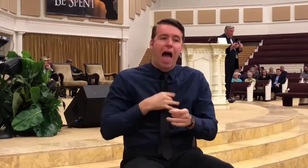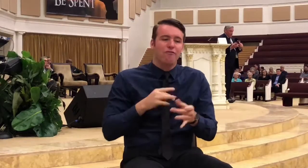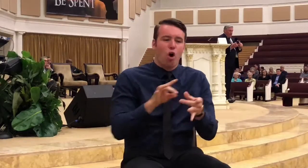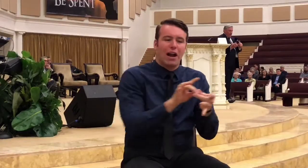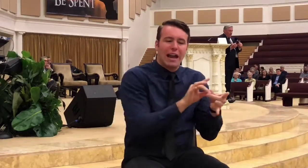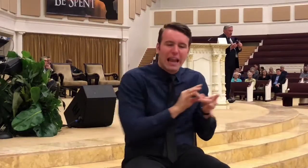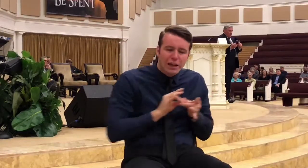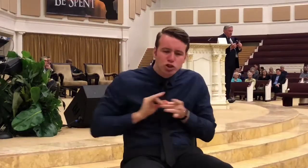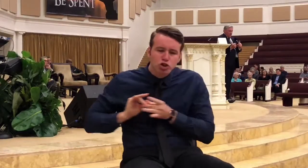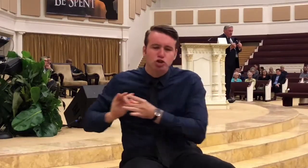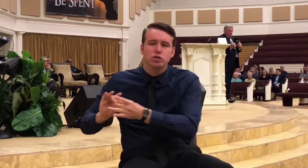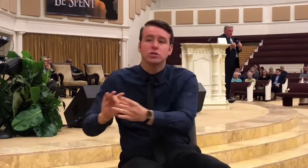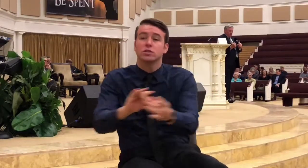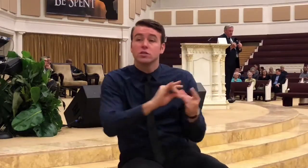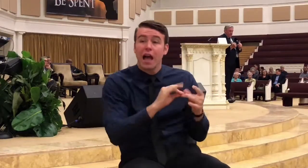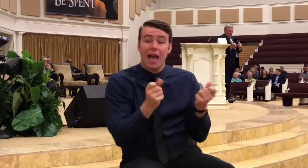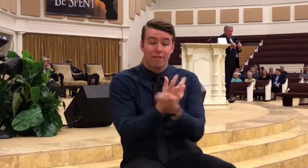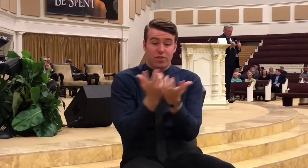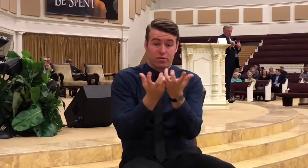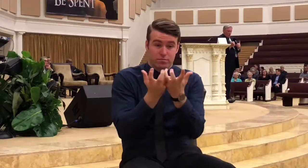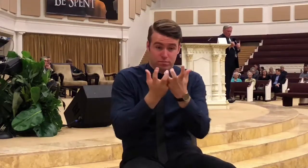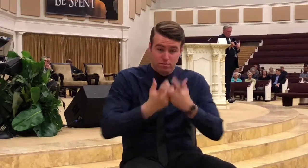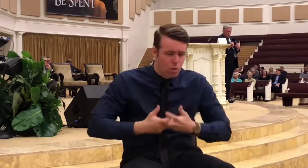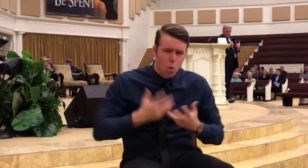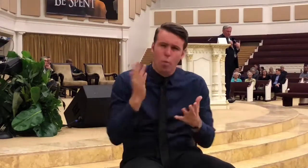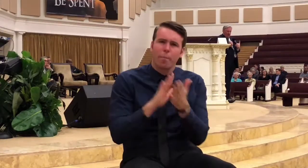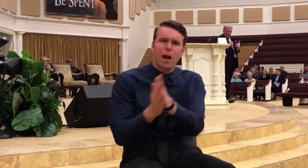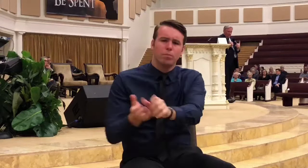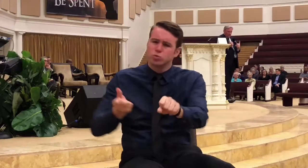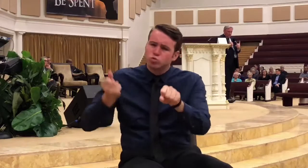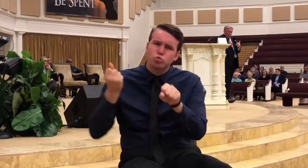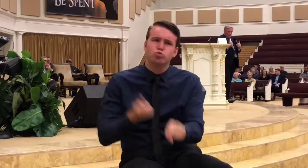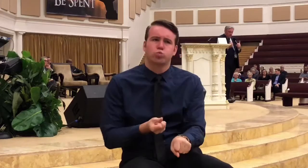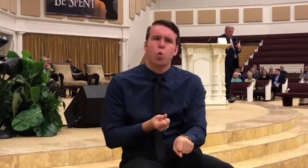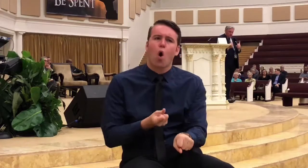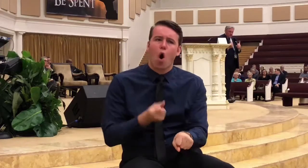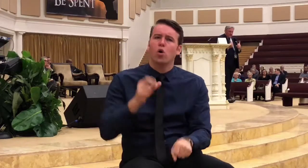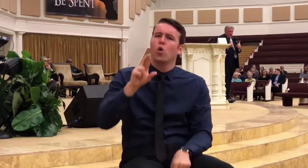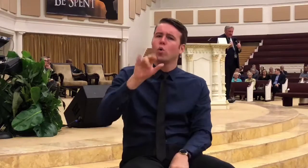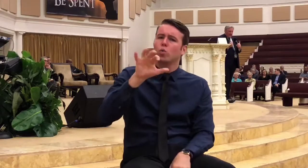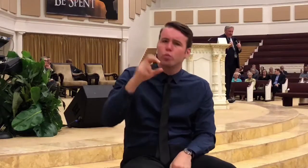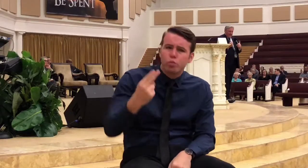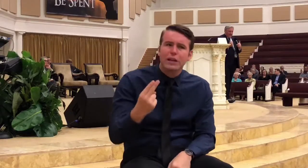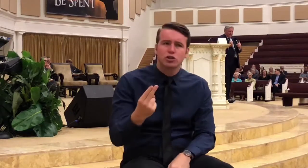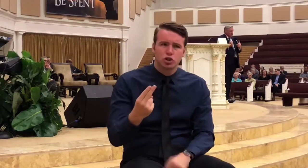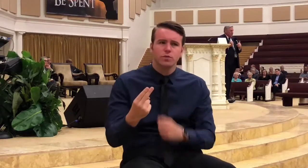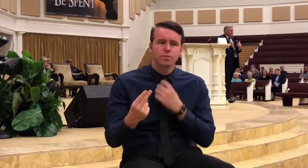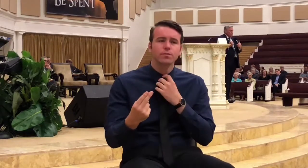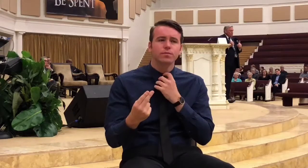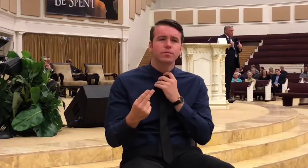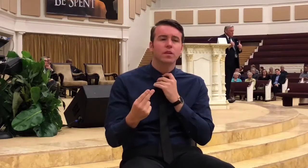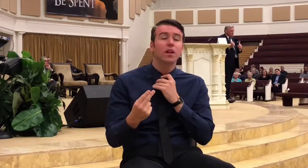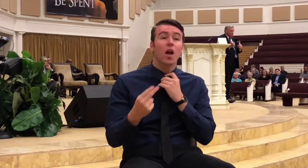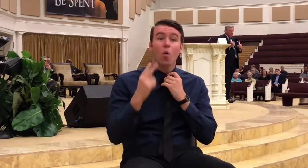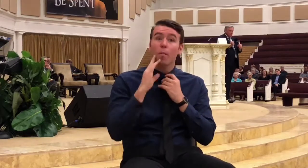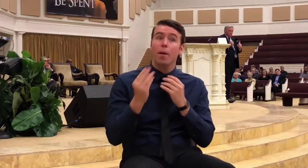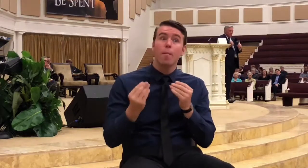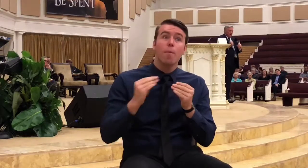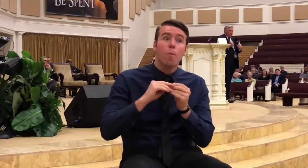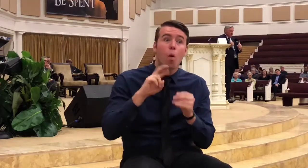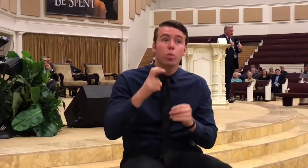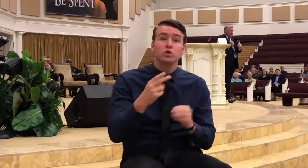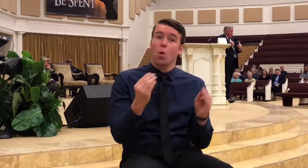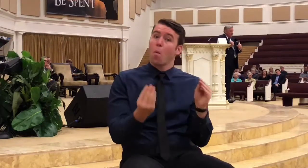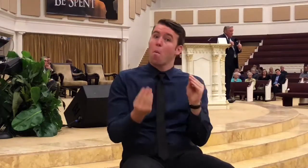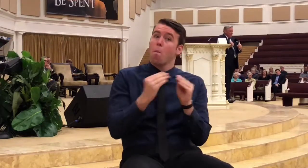connectivity there that when it comes together, there's a fiber that's strong and powerful and rich, and it's going to get richer, it's going to get